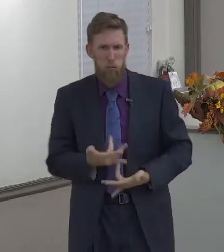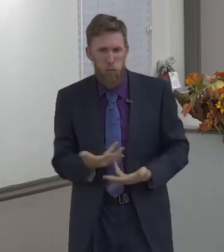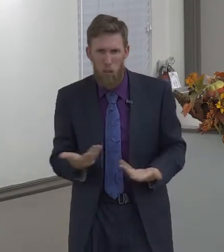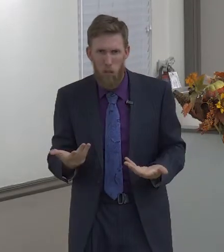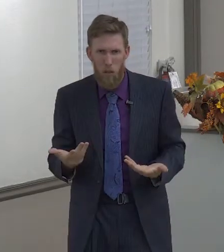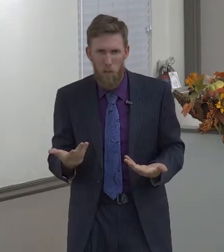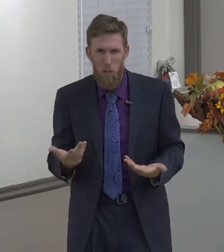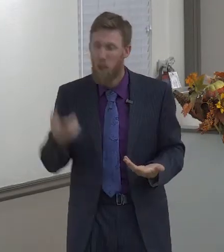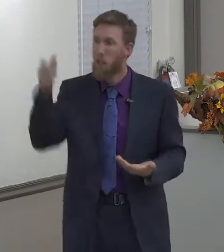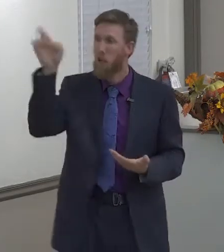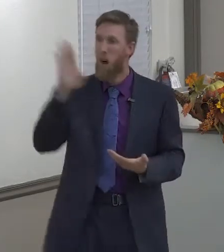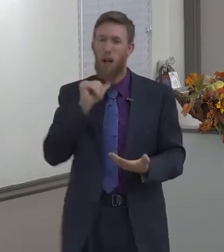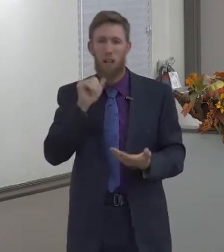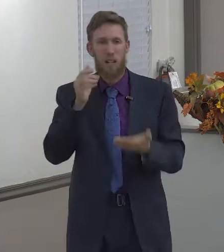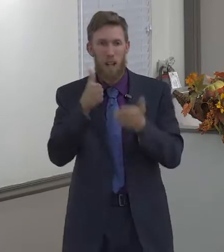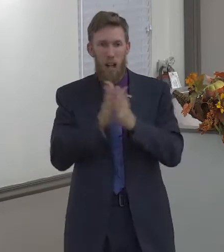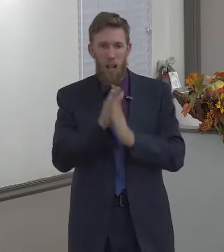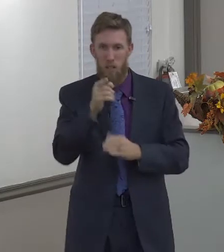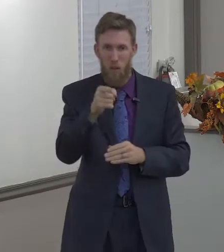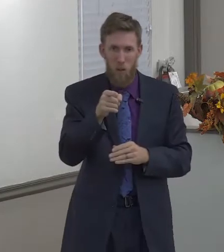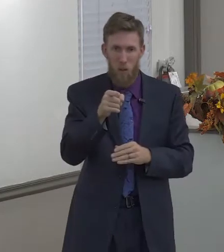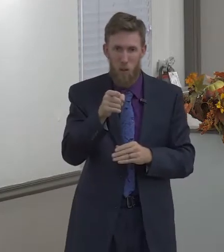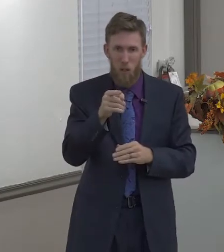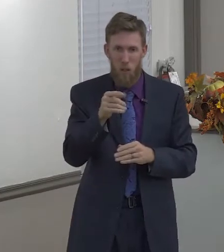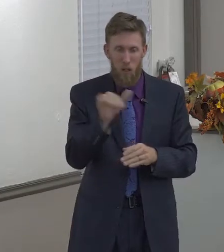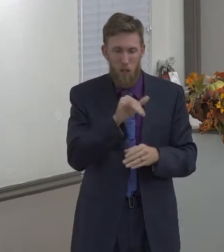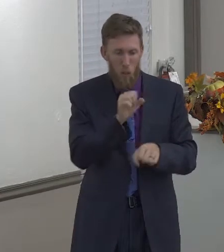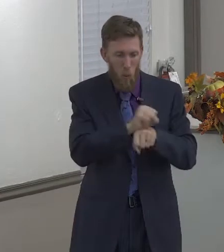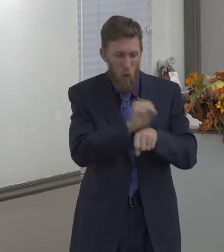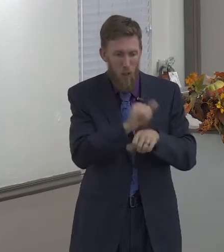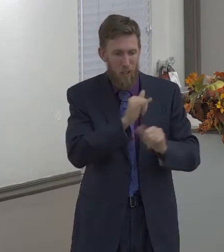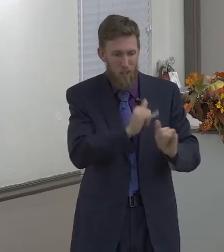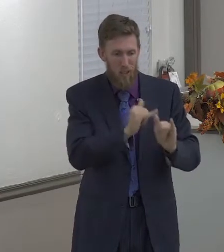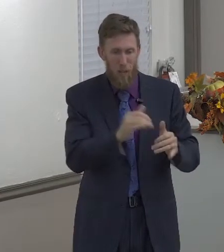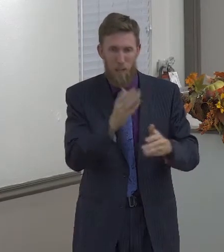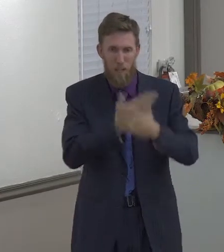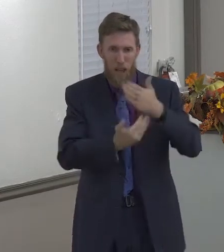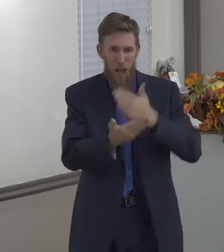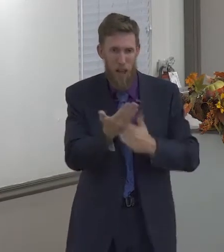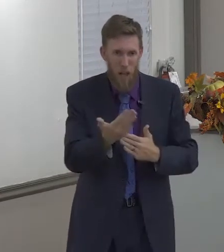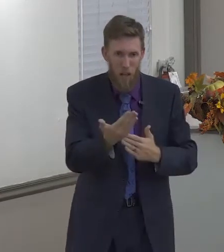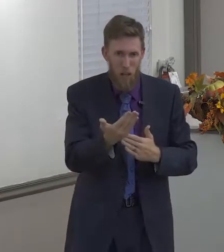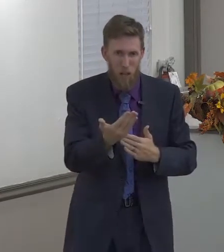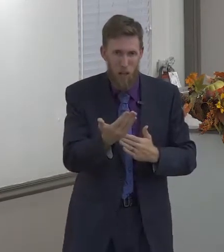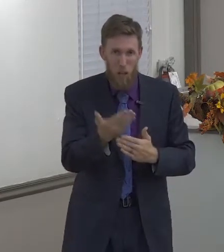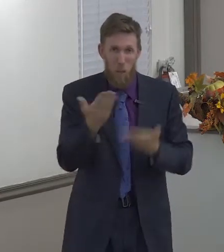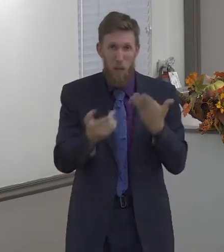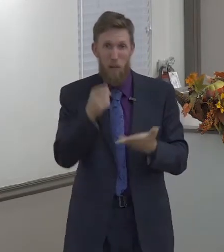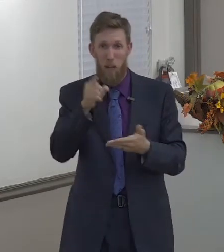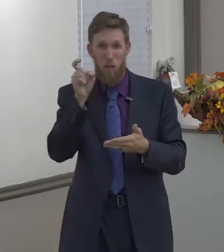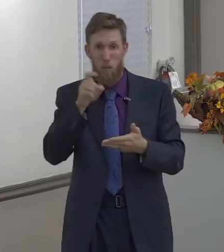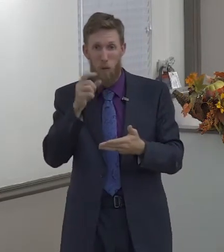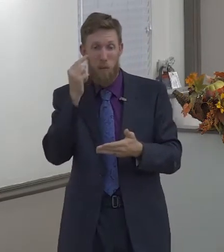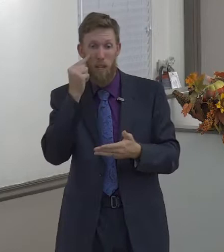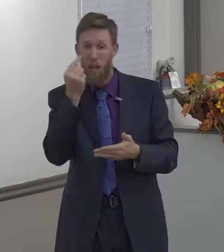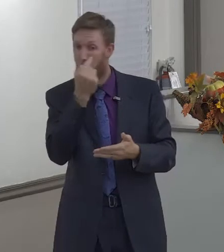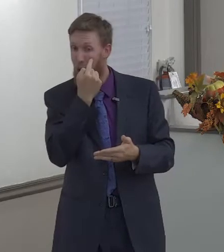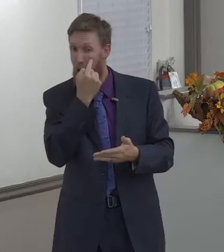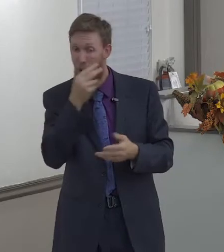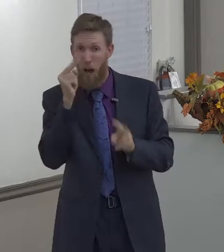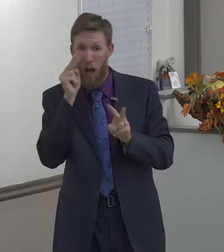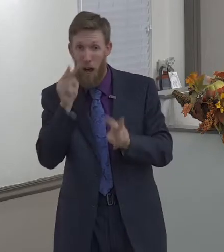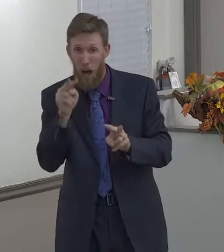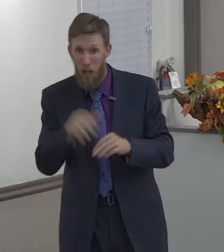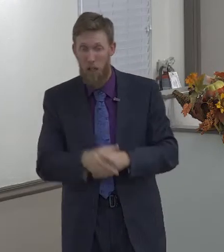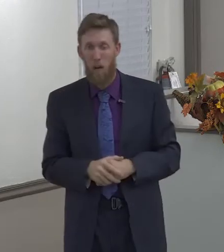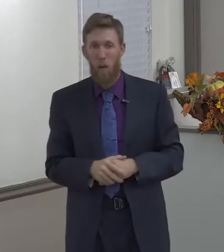Why is it that so many Christians, they look at the things that they can't do and then they just don't do? Oh, I can't do that, so I won't do